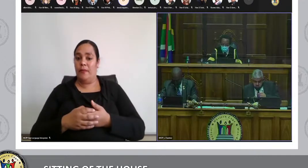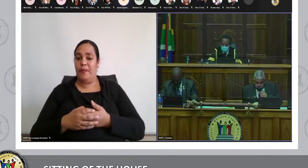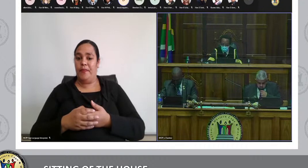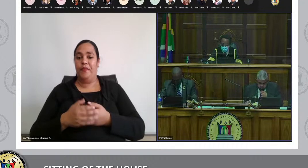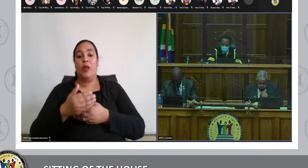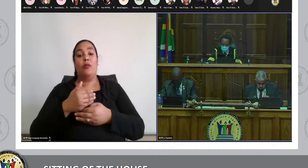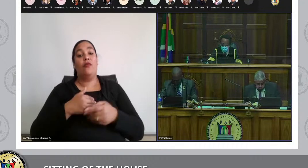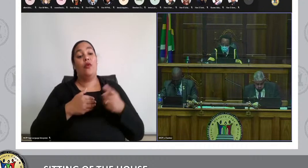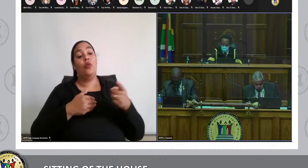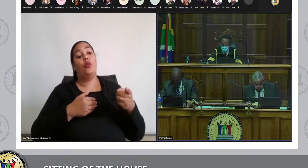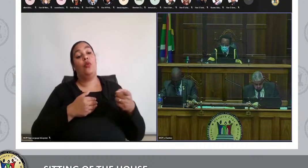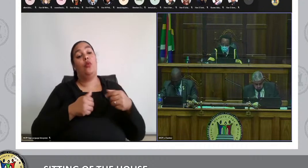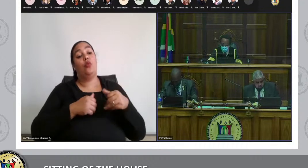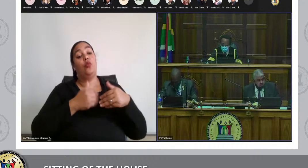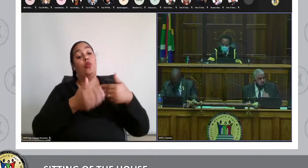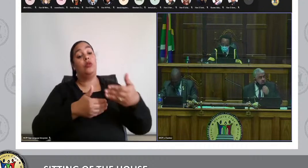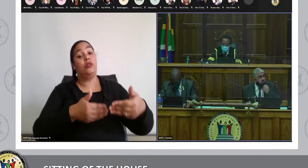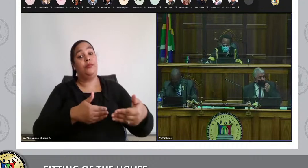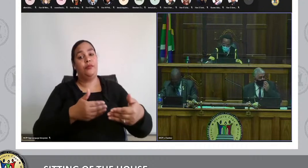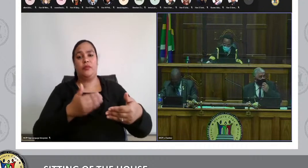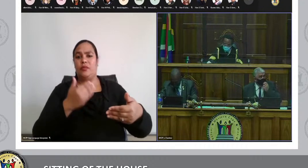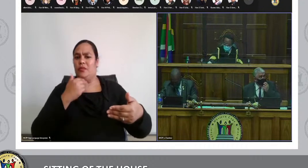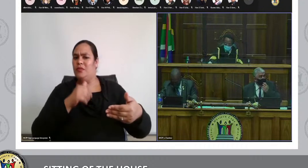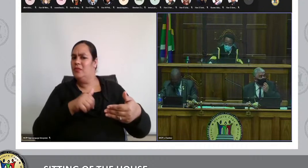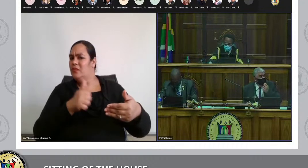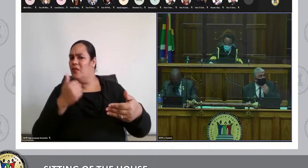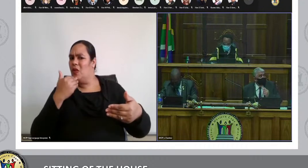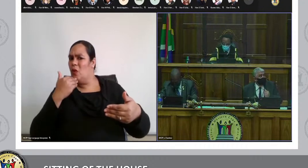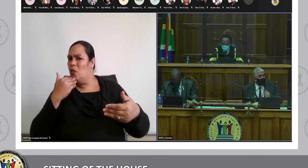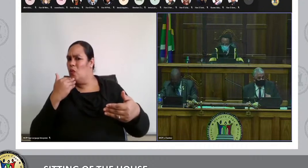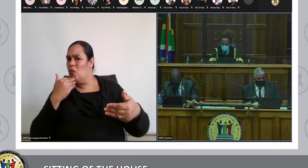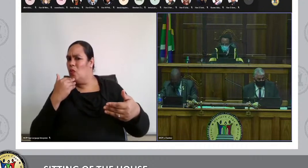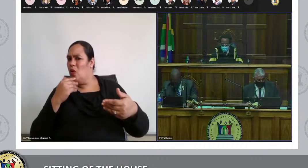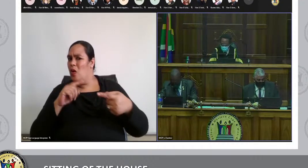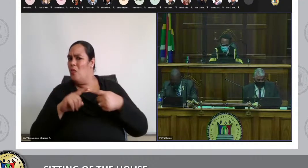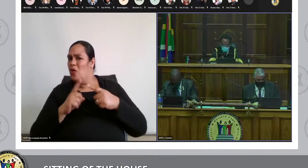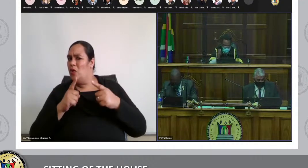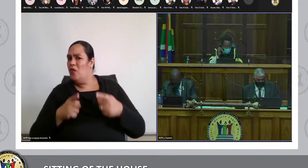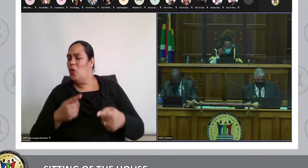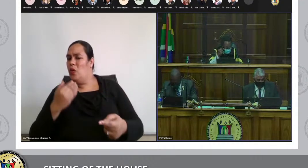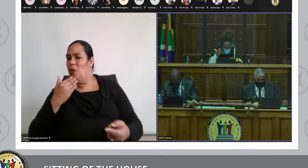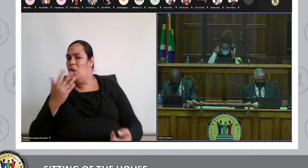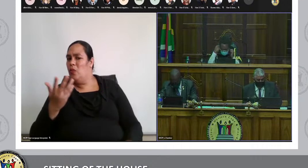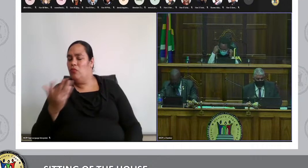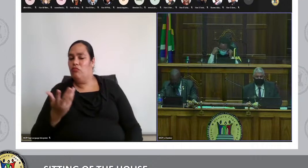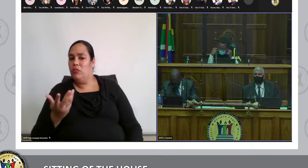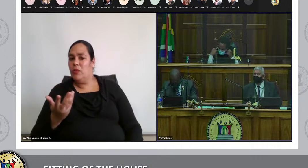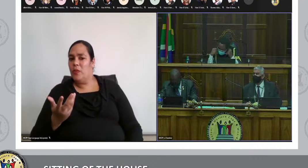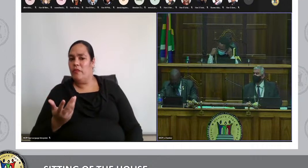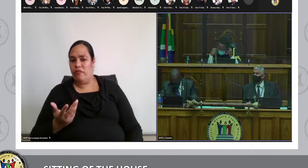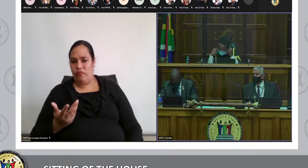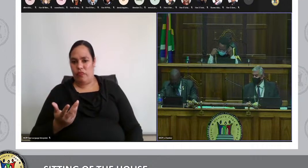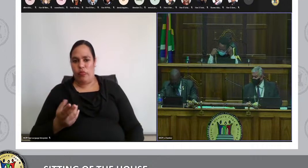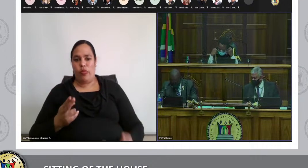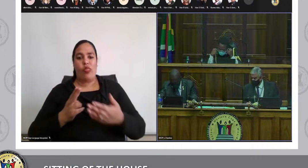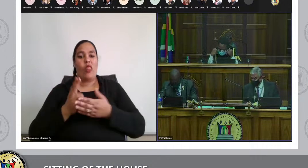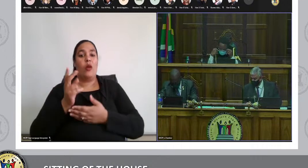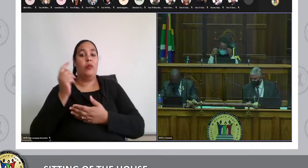Before you proceed, is there a point of order, honorable members? Honorable